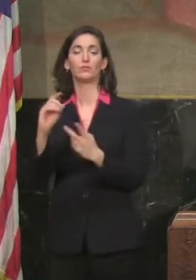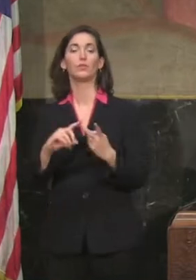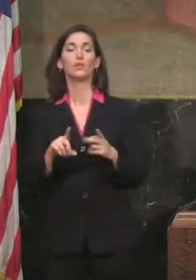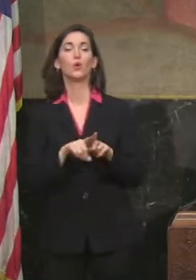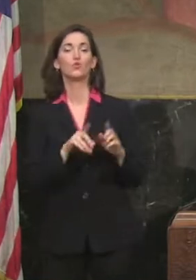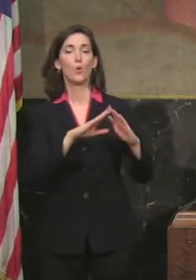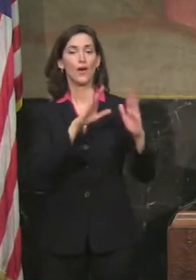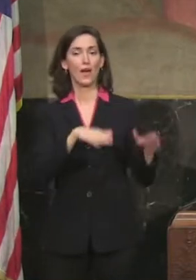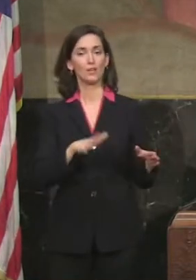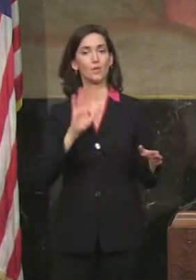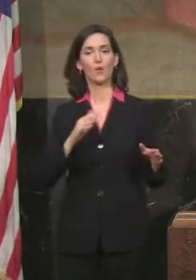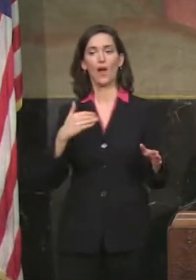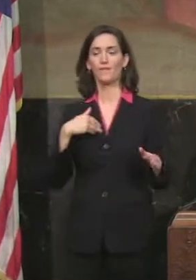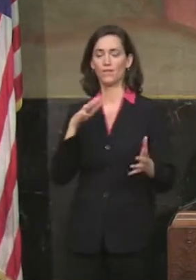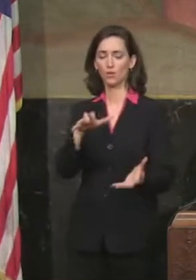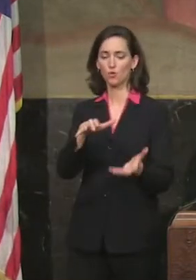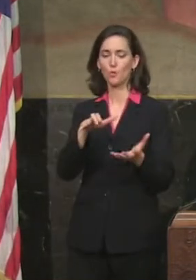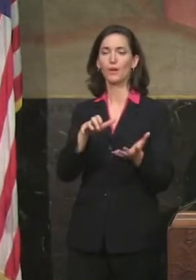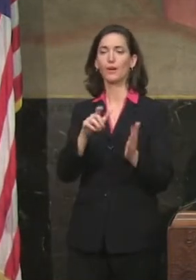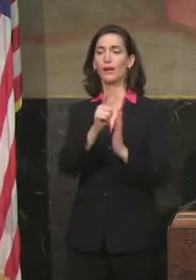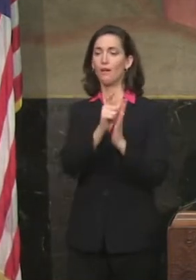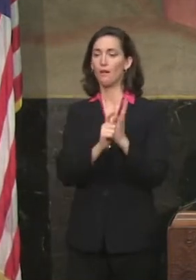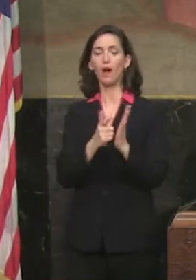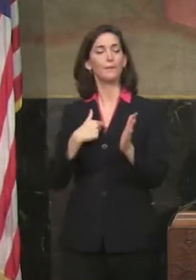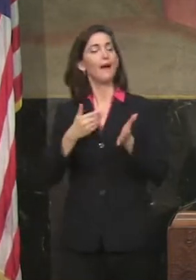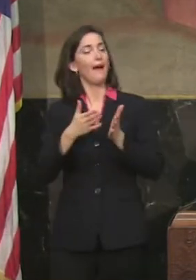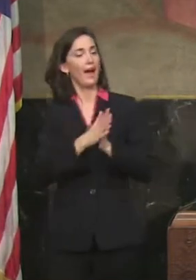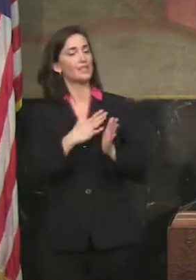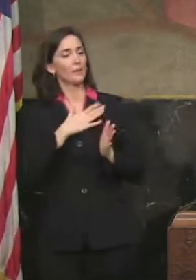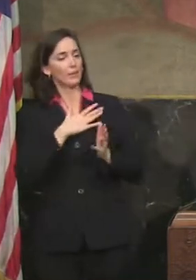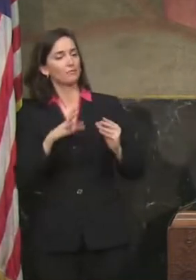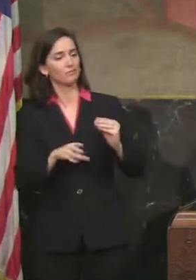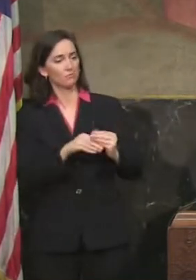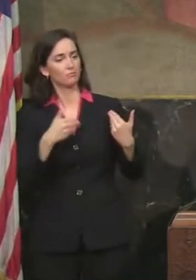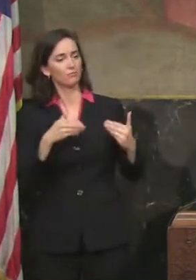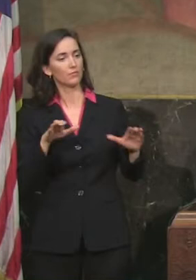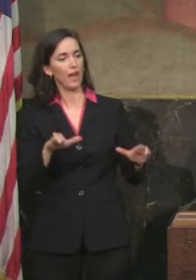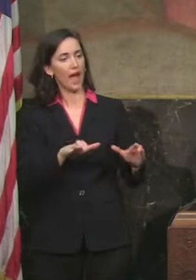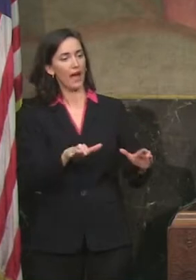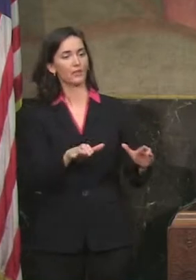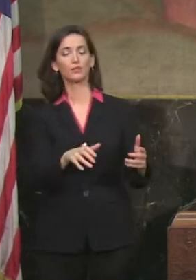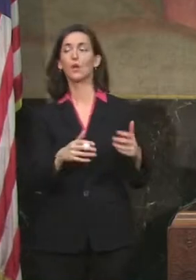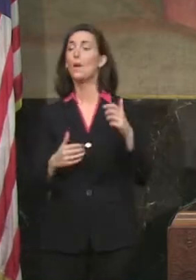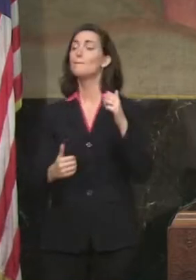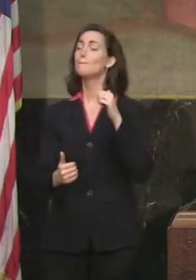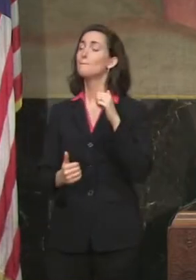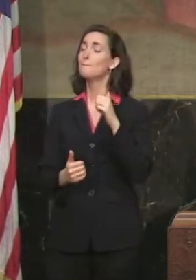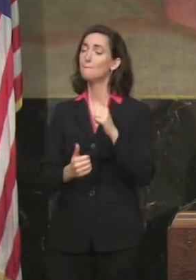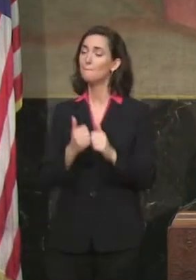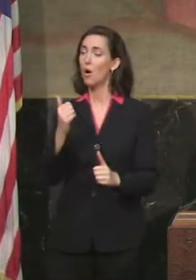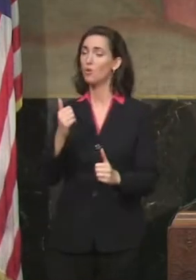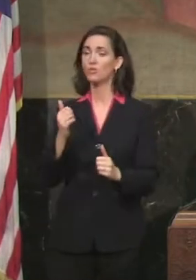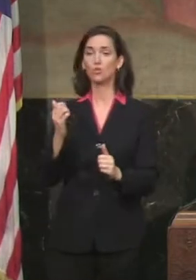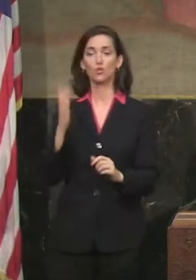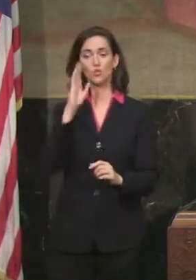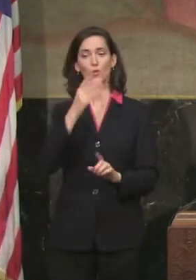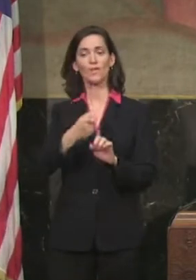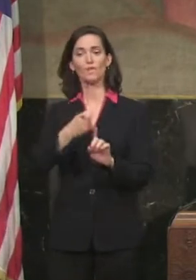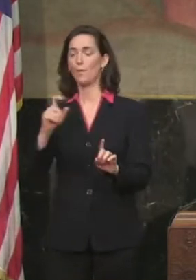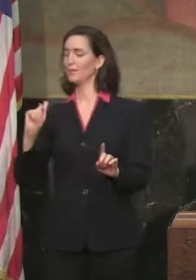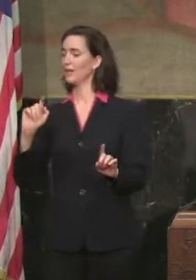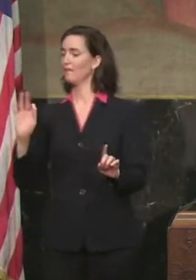it a package of legislation that I asked it to enact. The vast majority came straight from the task force